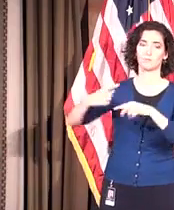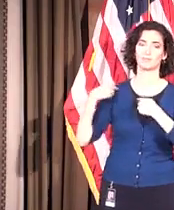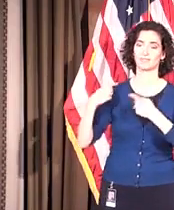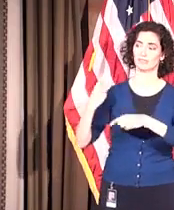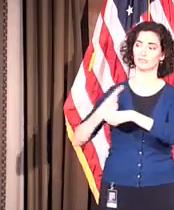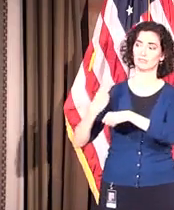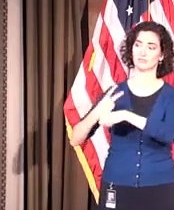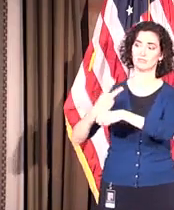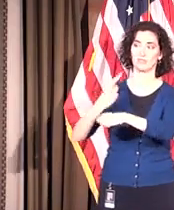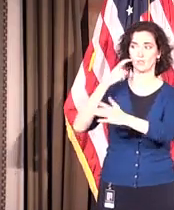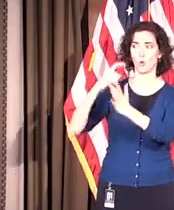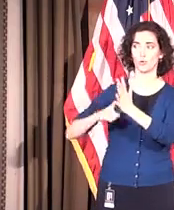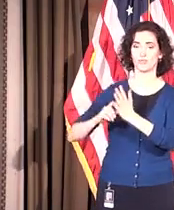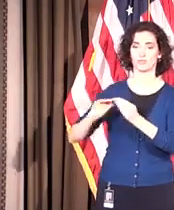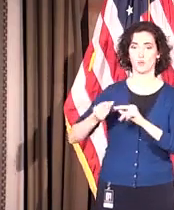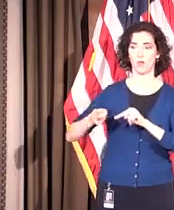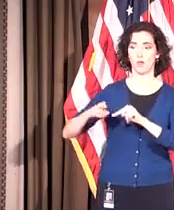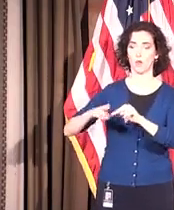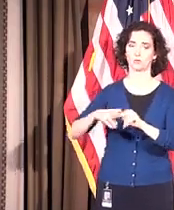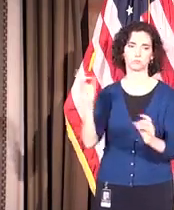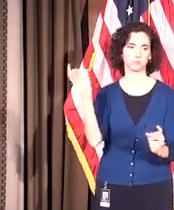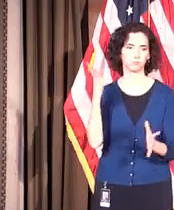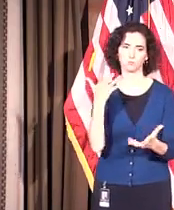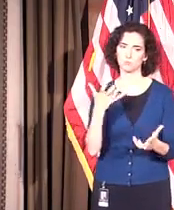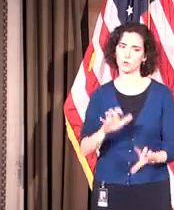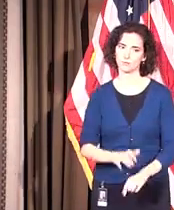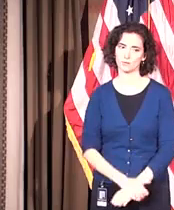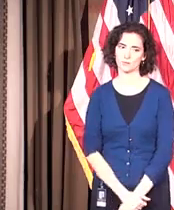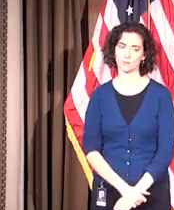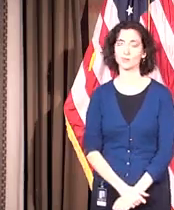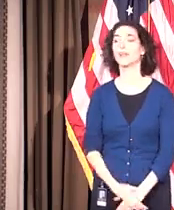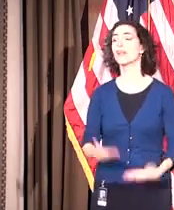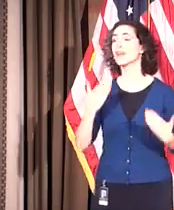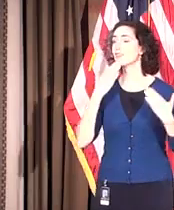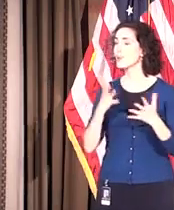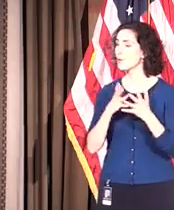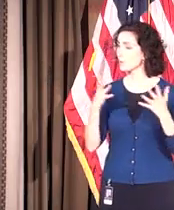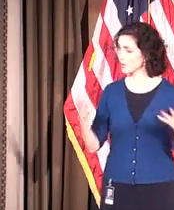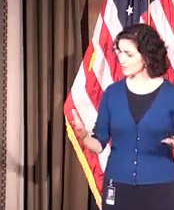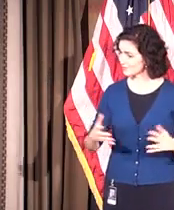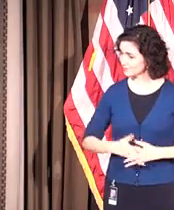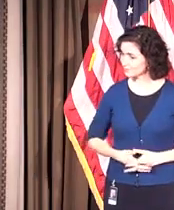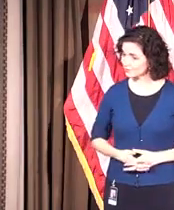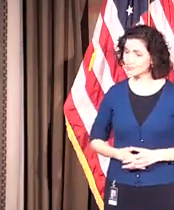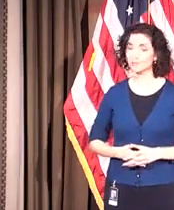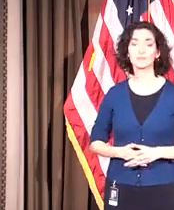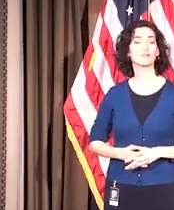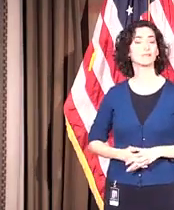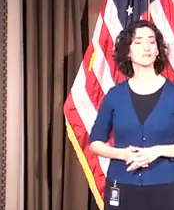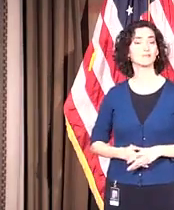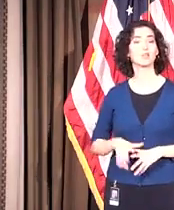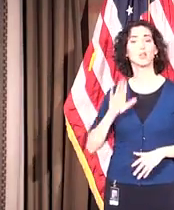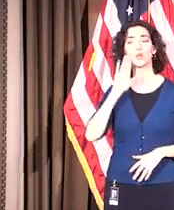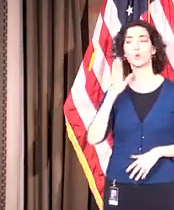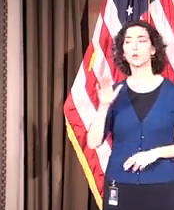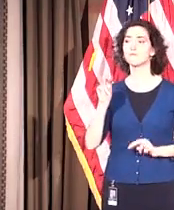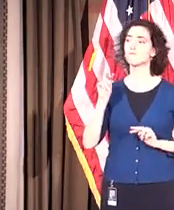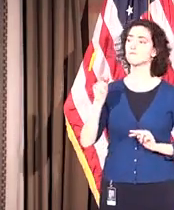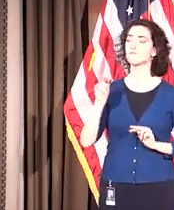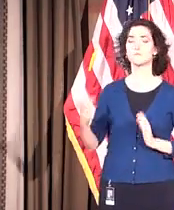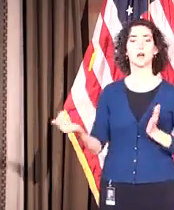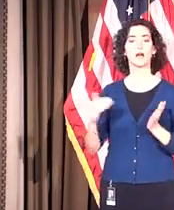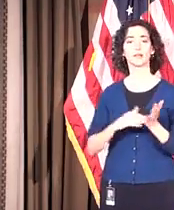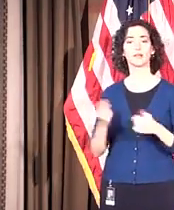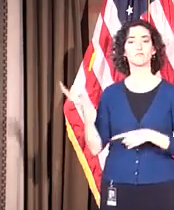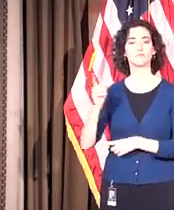days. And that will be tragic. So thank you all very much. We anticipate having